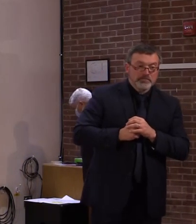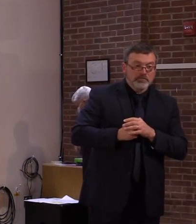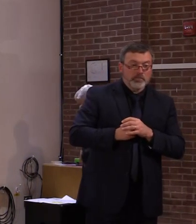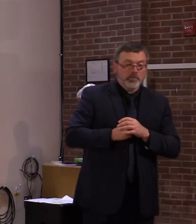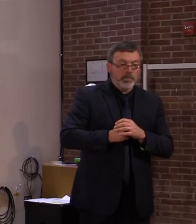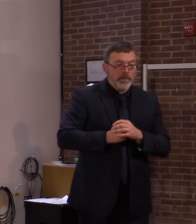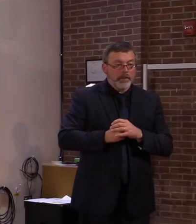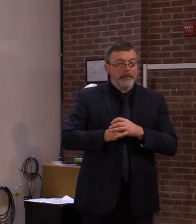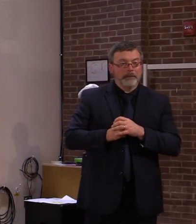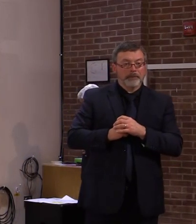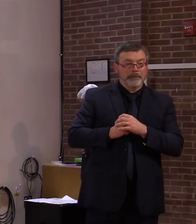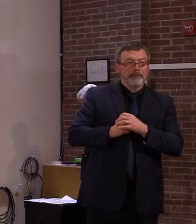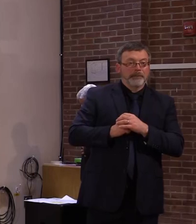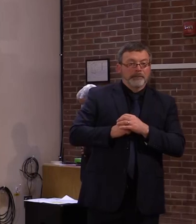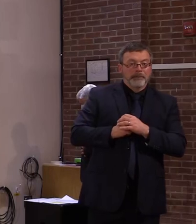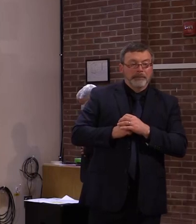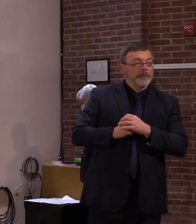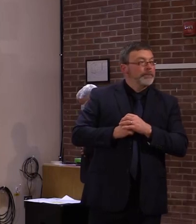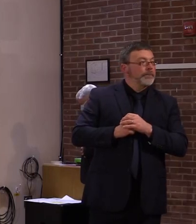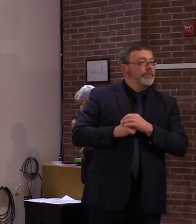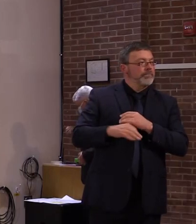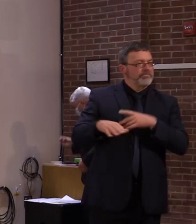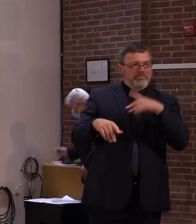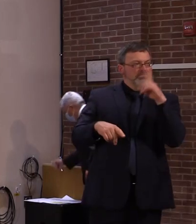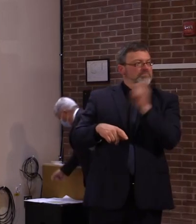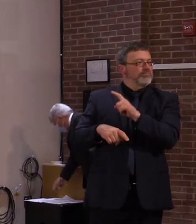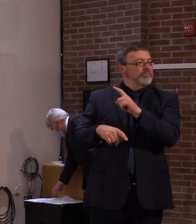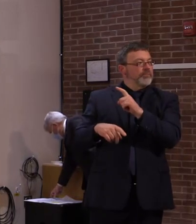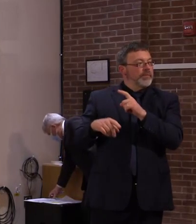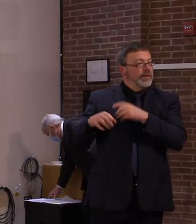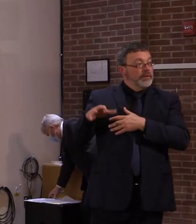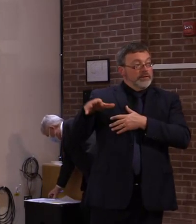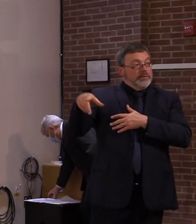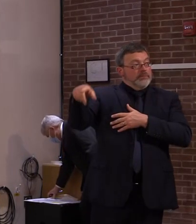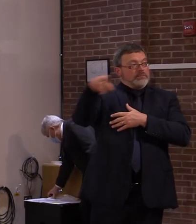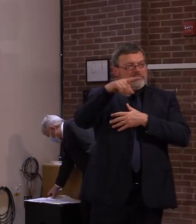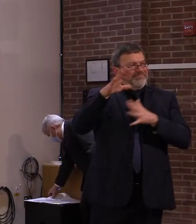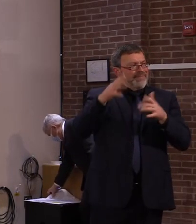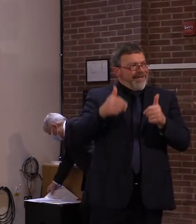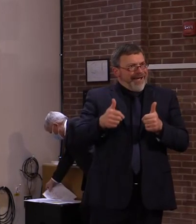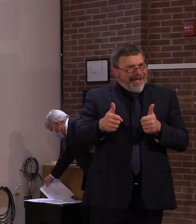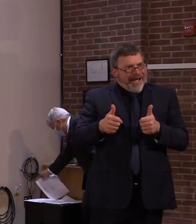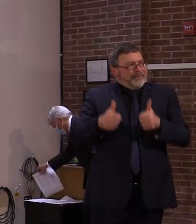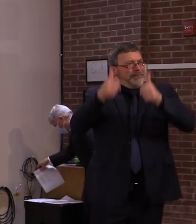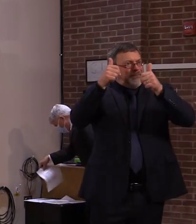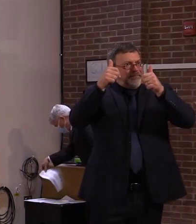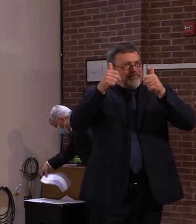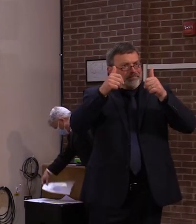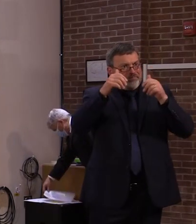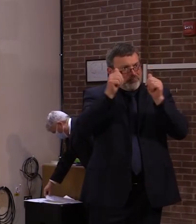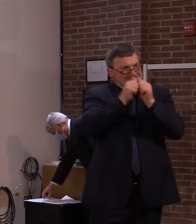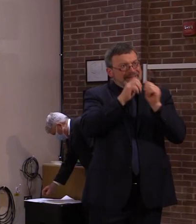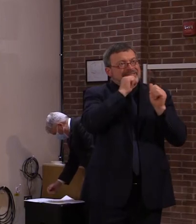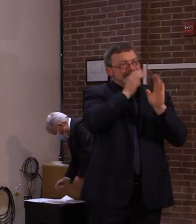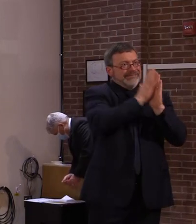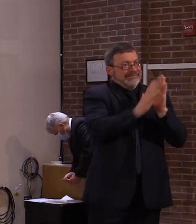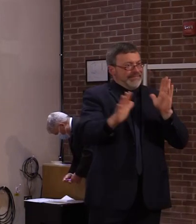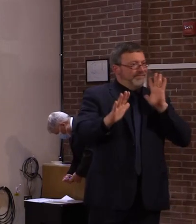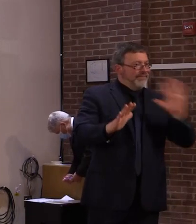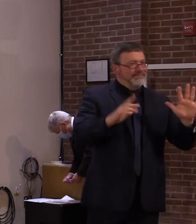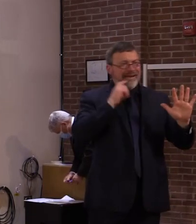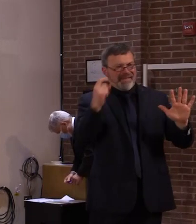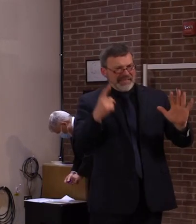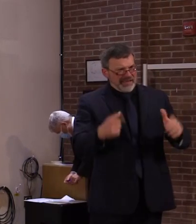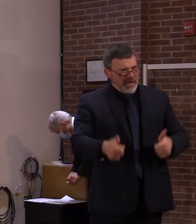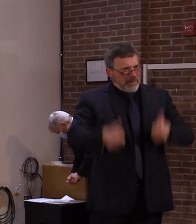Governor, you and your officials today have mentioned that the increased cases among children is a reason